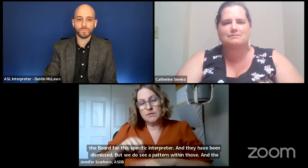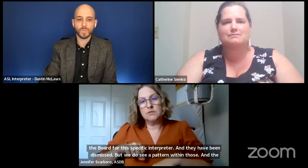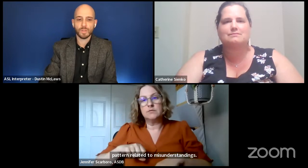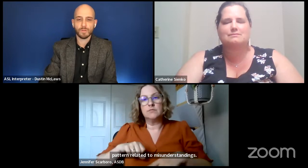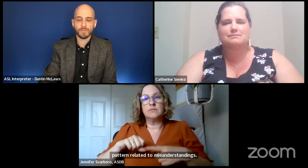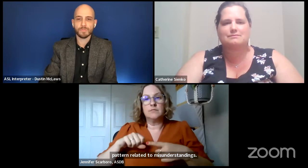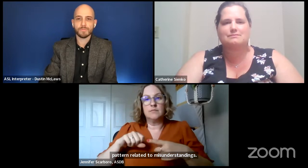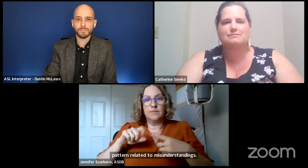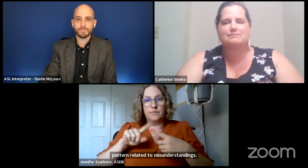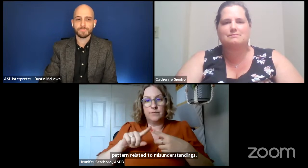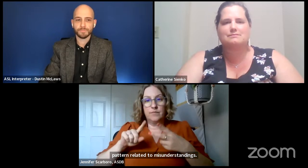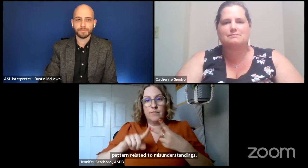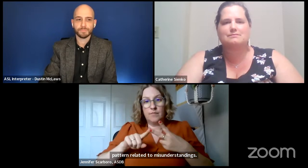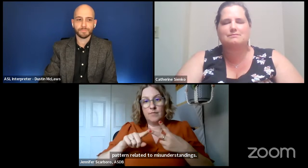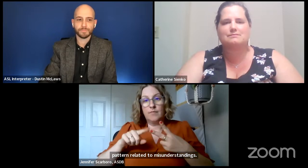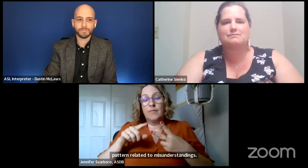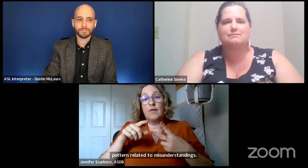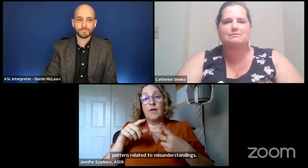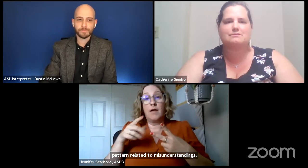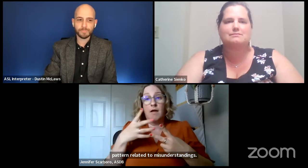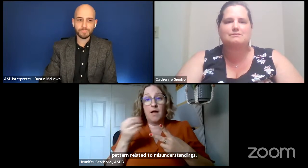or quasi-legal setting.